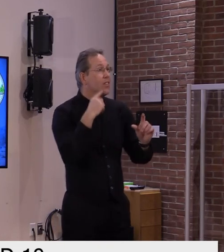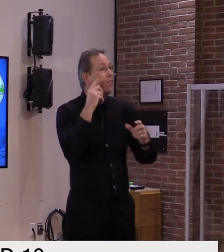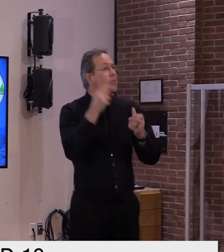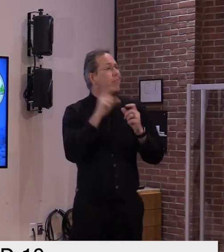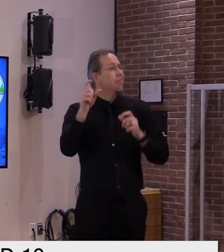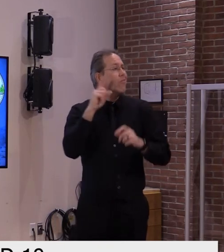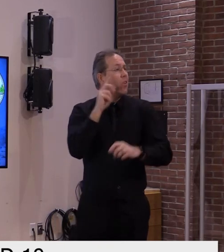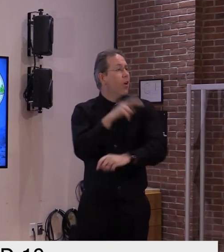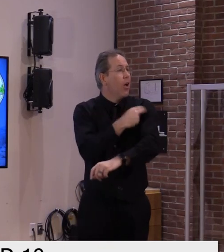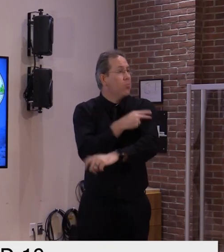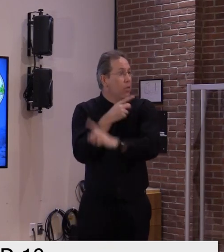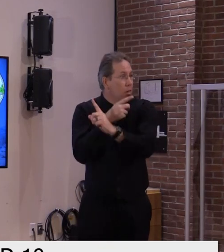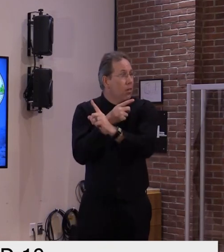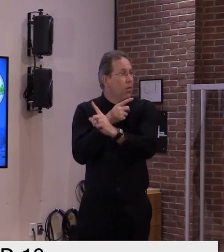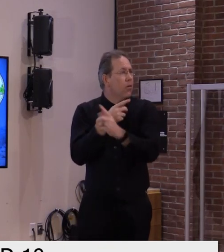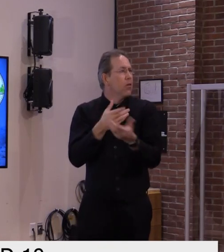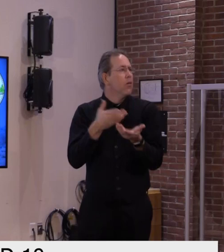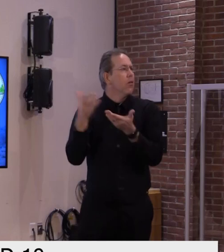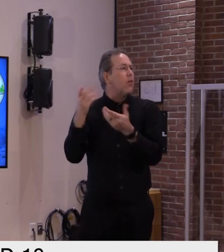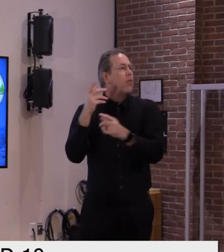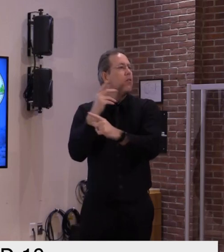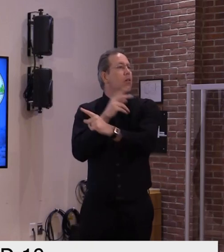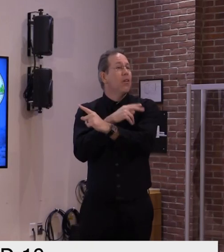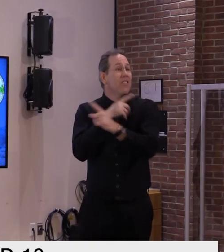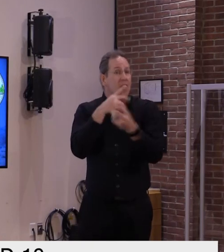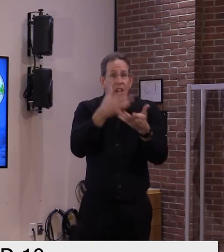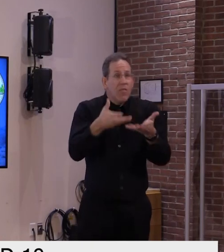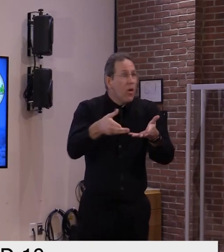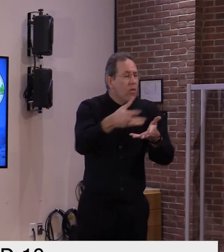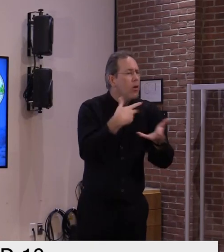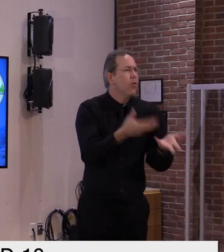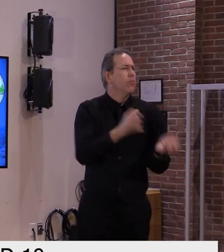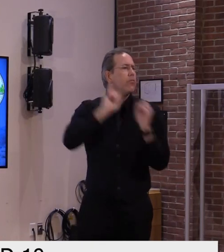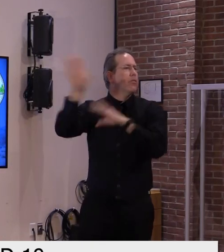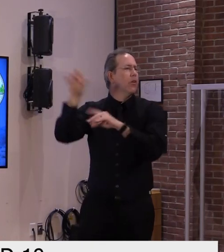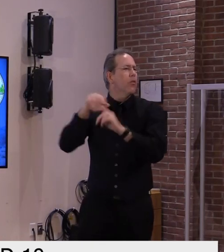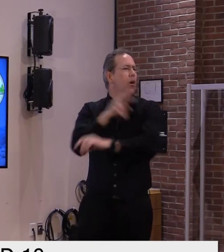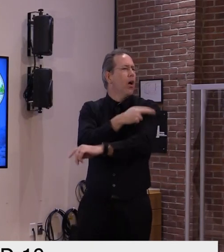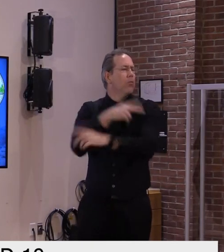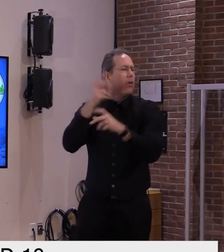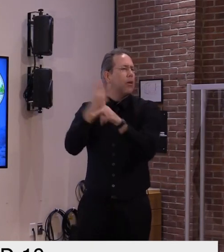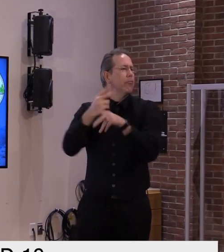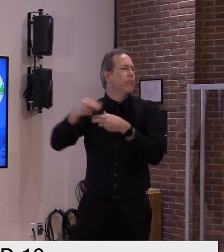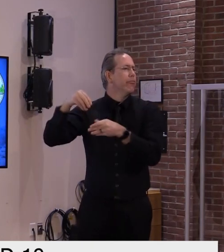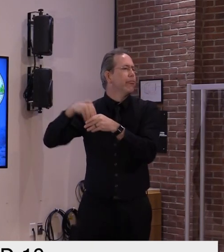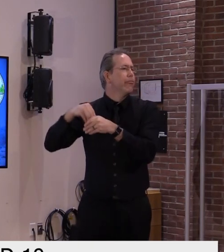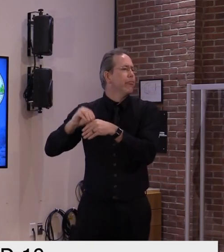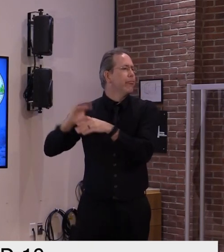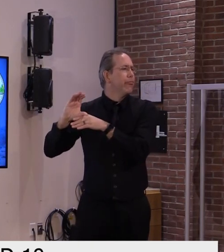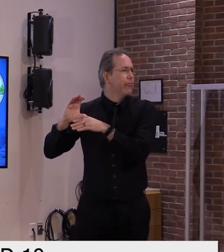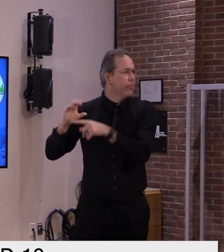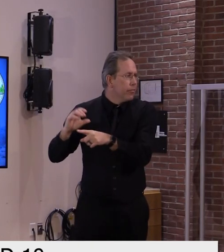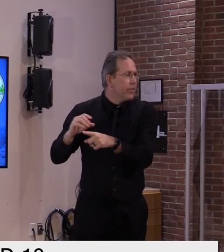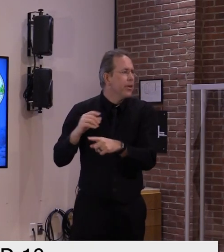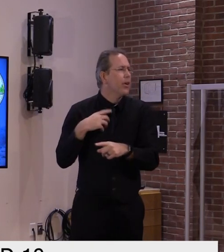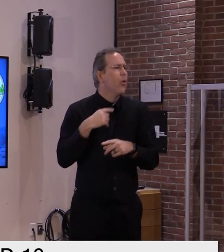been vaccinated yet? We've still got some doses left over. So all efforts are being made to use those